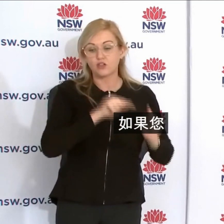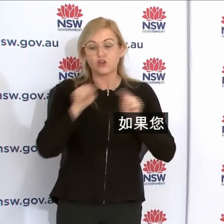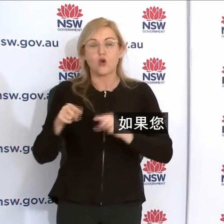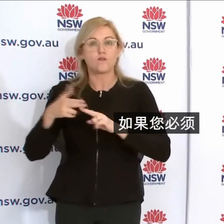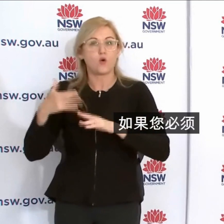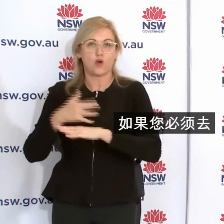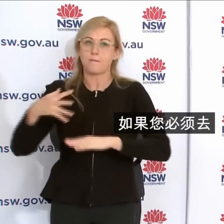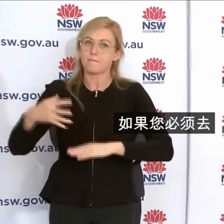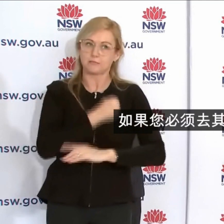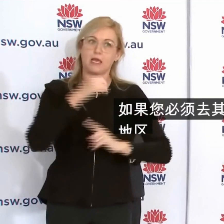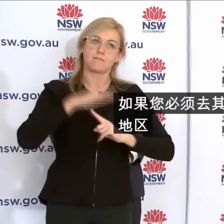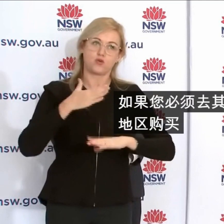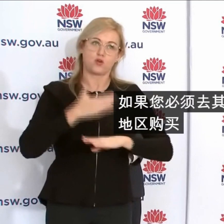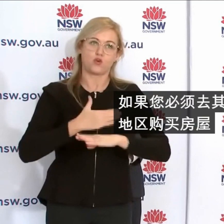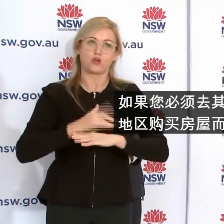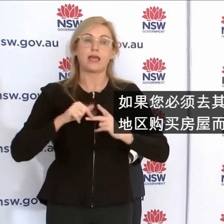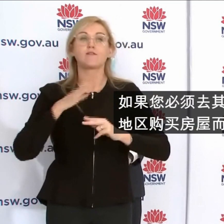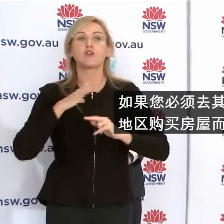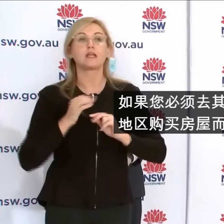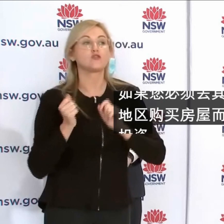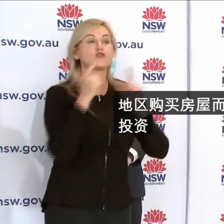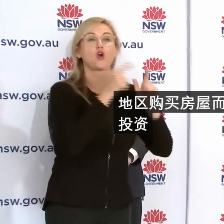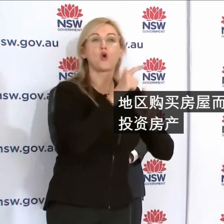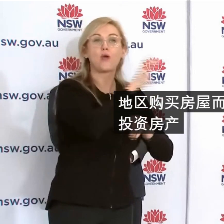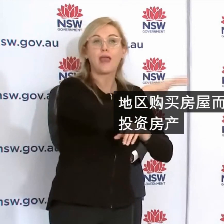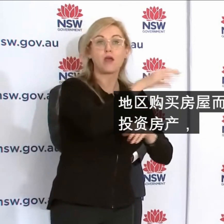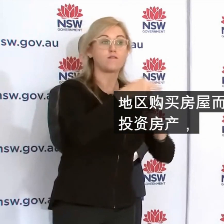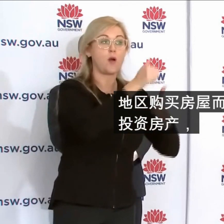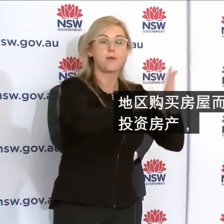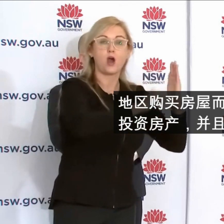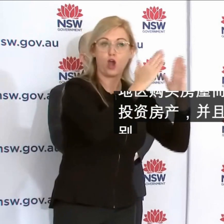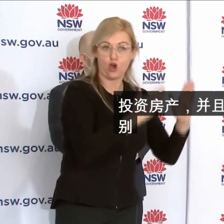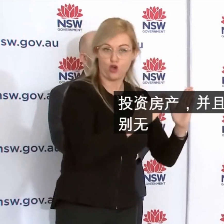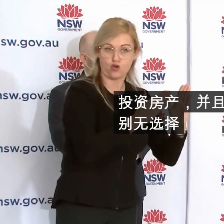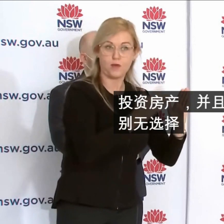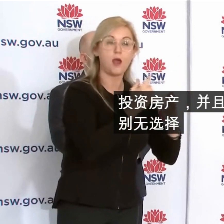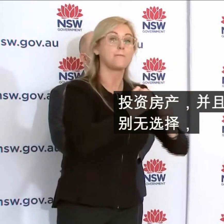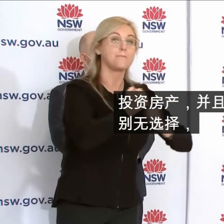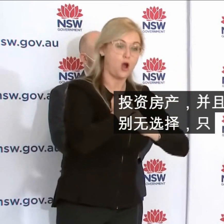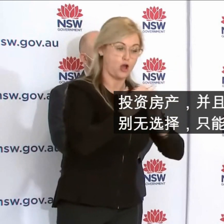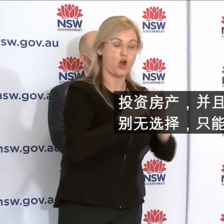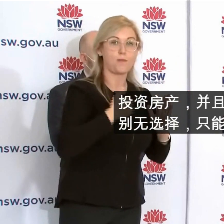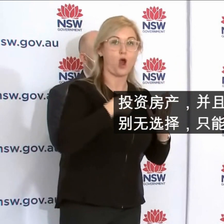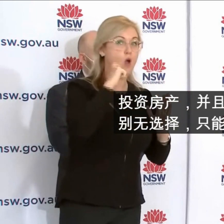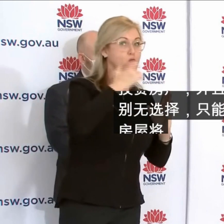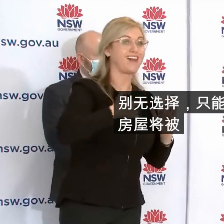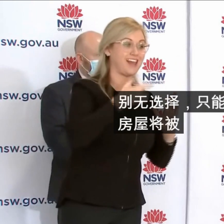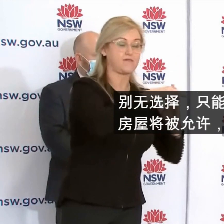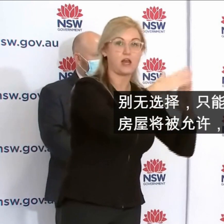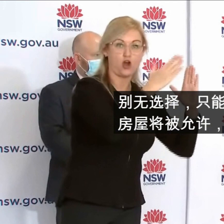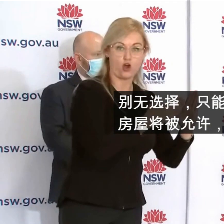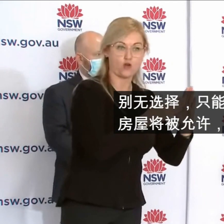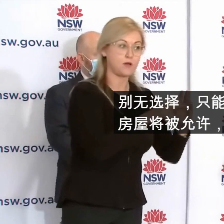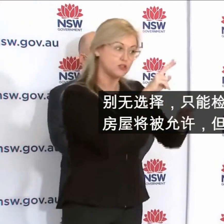be priority. If you've got to go to the regions to purchase a home, not an investment property, and there is no other option but to inspect that